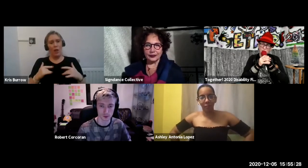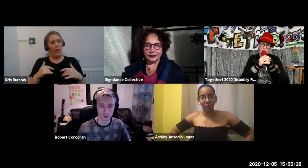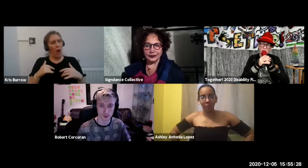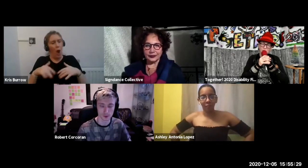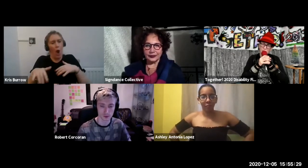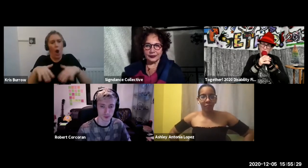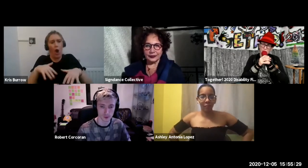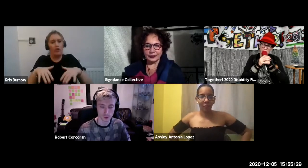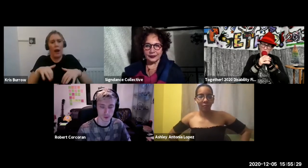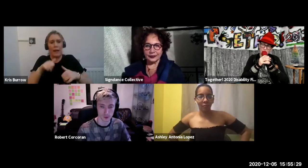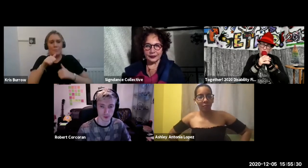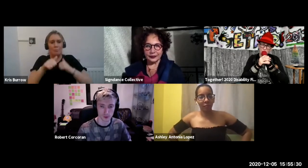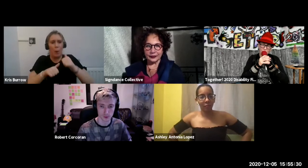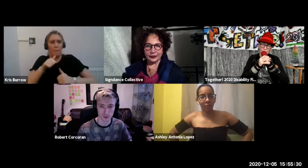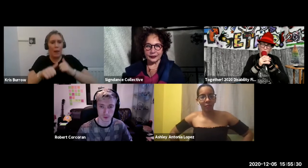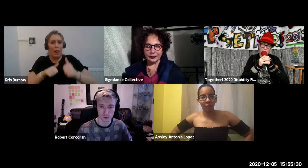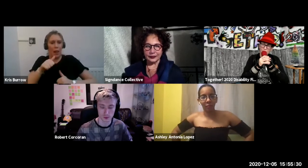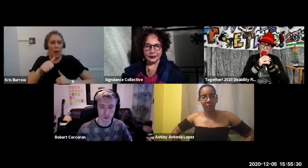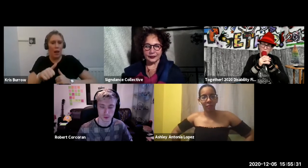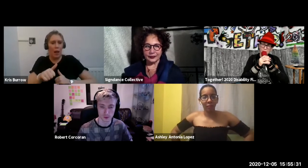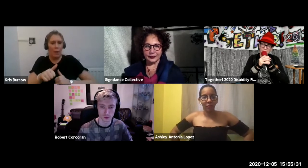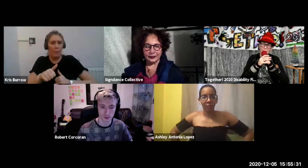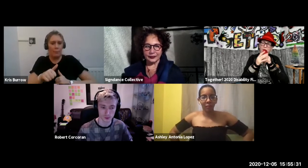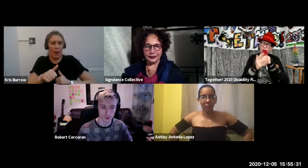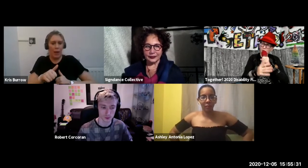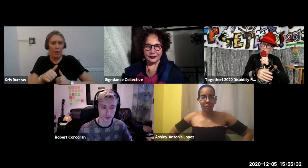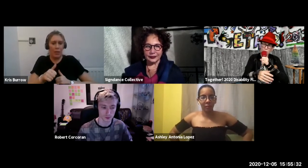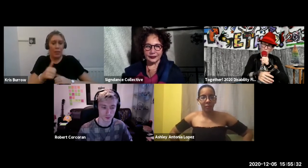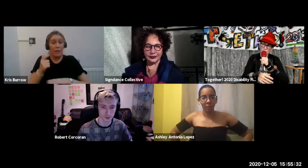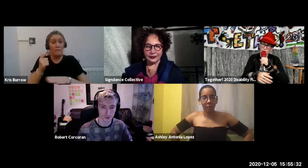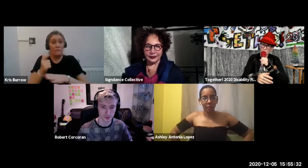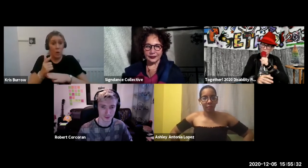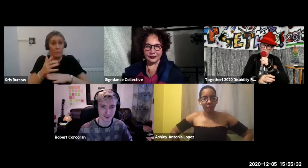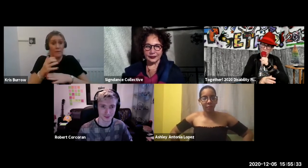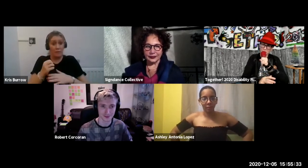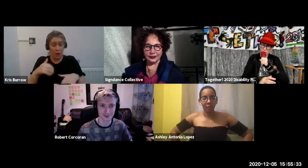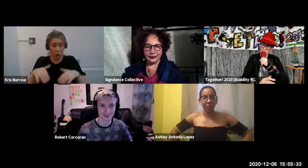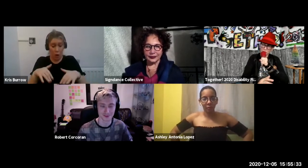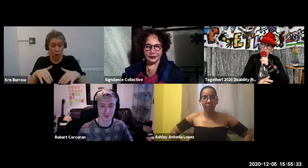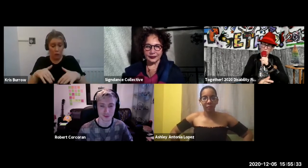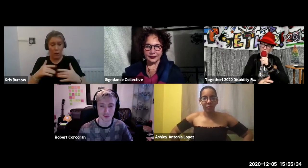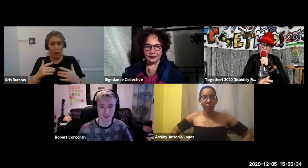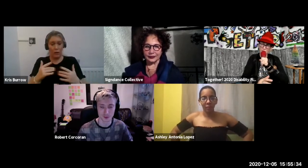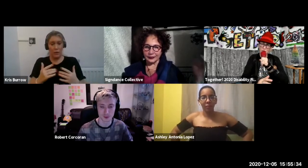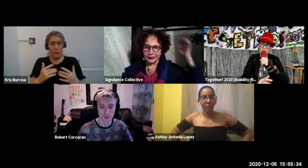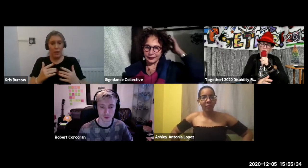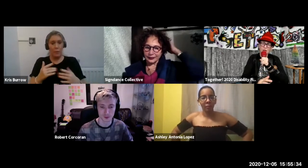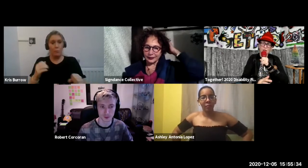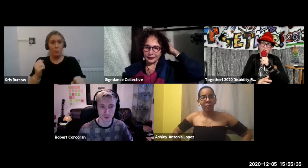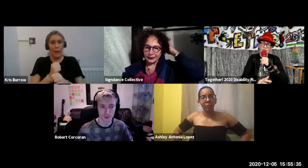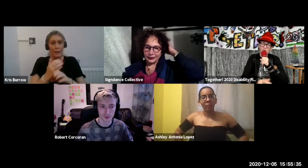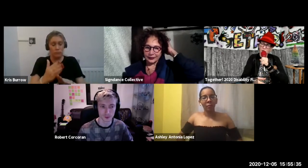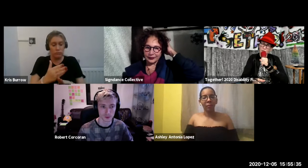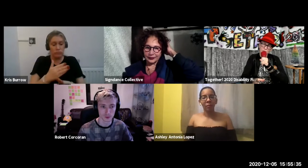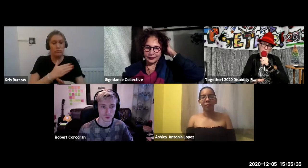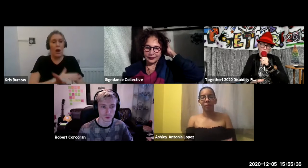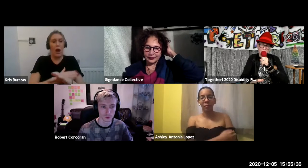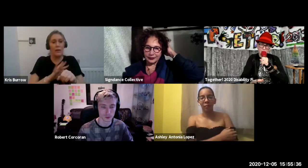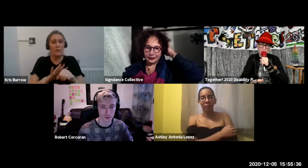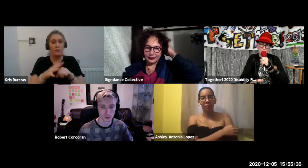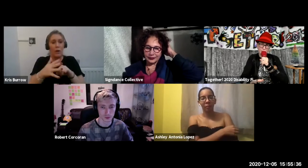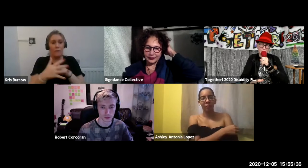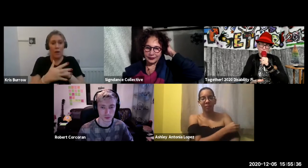this year that the films that have come in with a horror theme, and these are ones that have been made prior to COVID, have come from